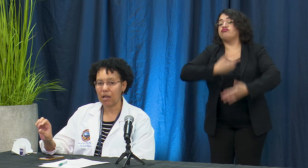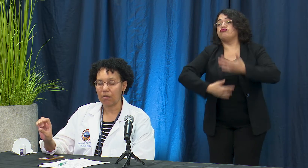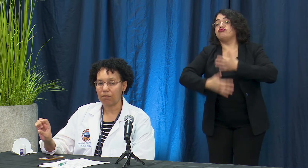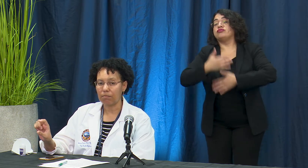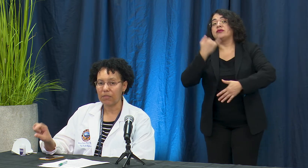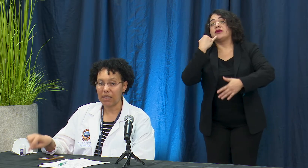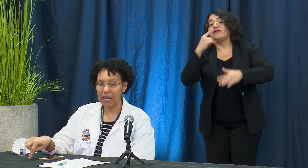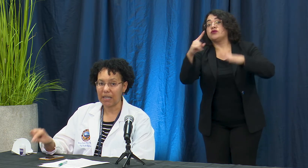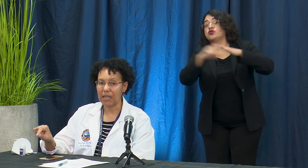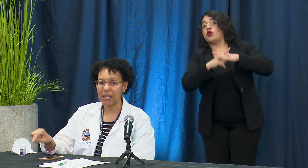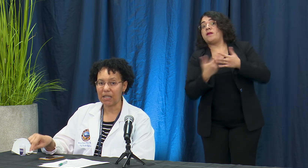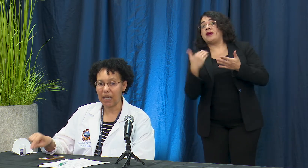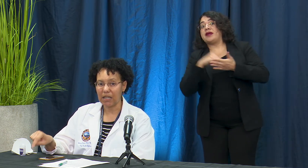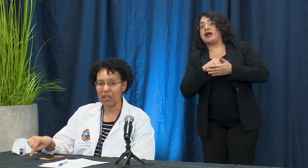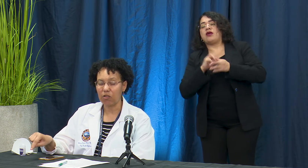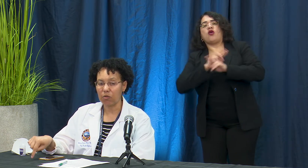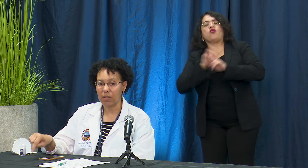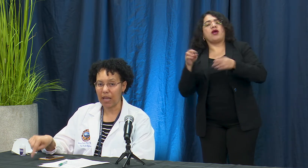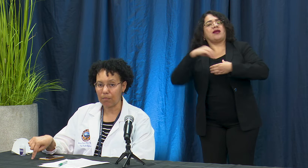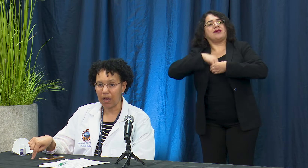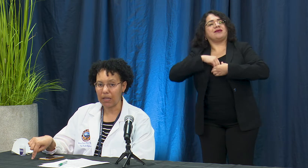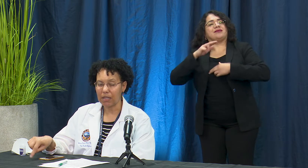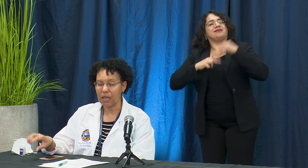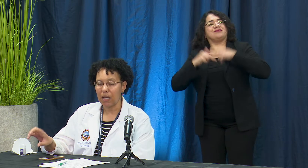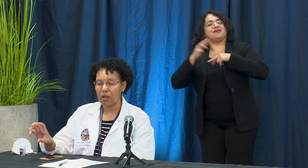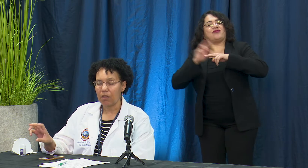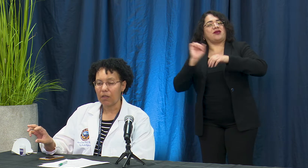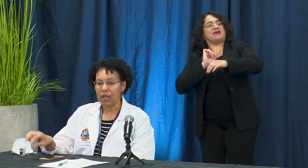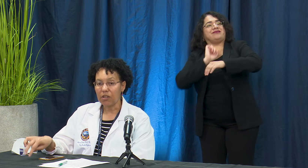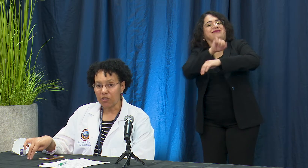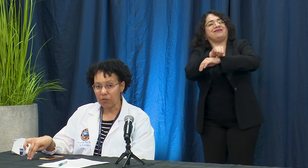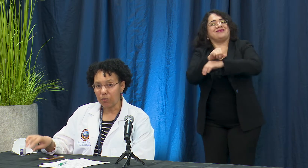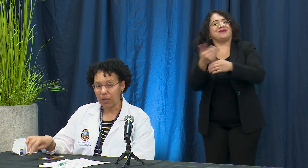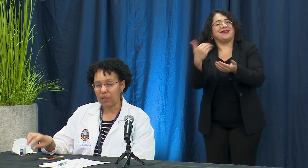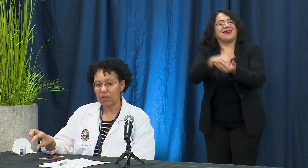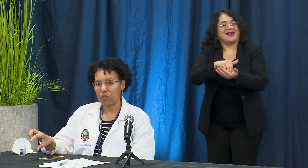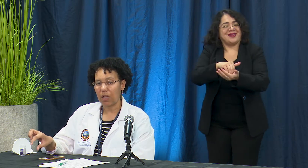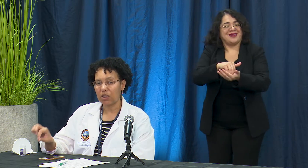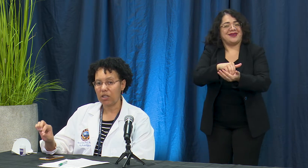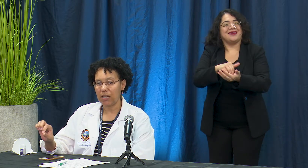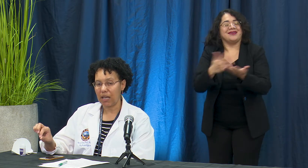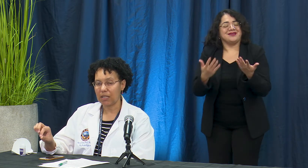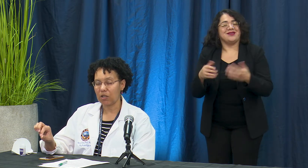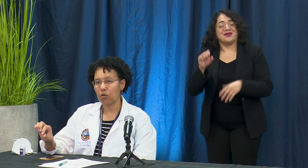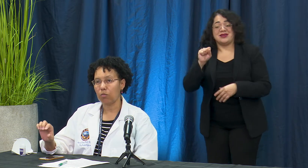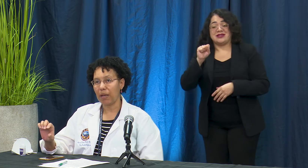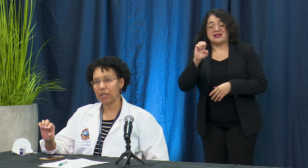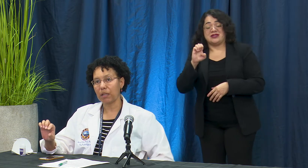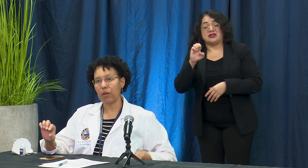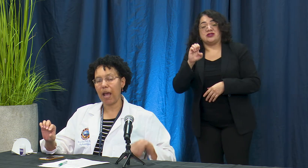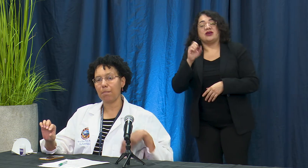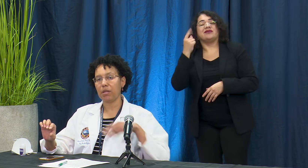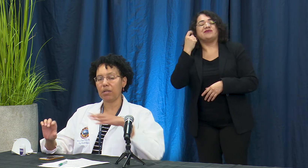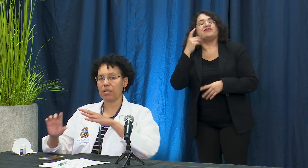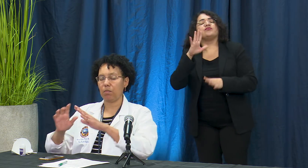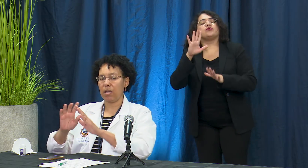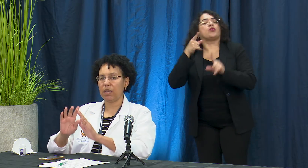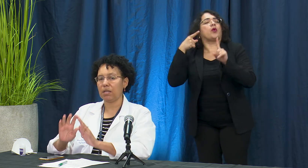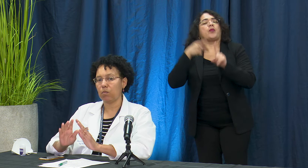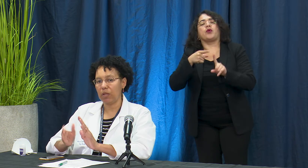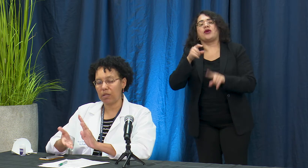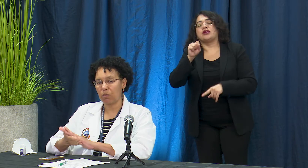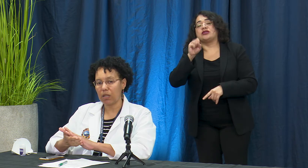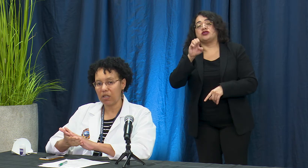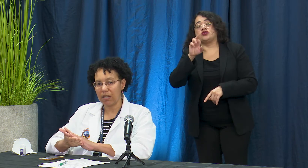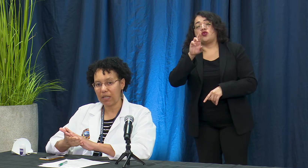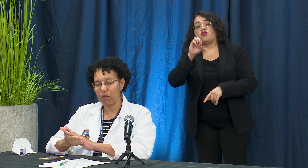is detecting. It's detecting those antibodies. The issue with the serology test, so basically what happened